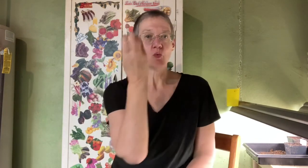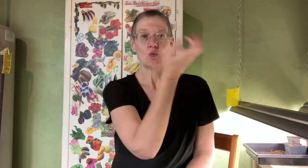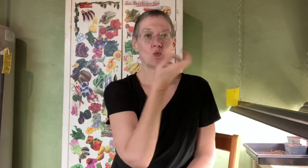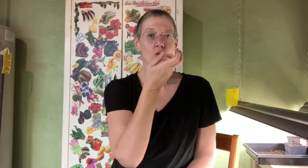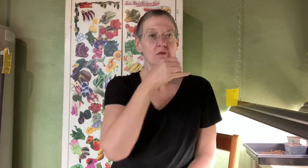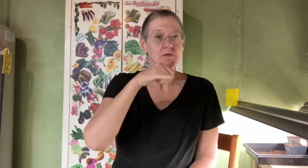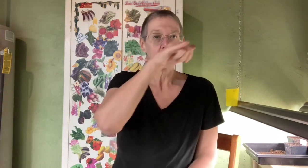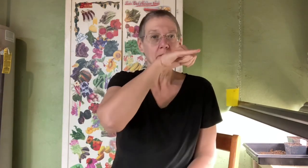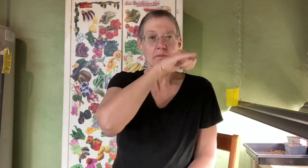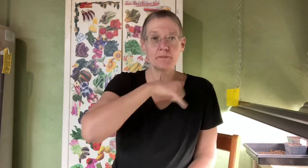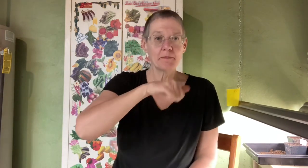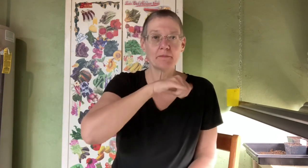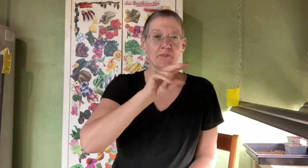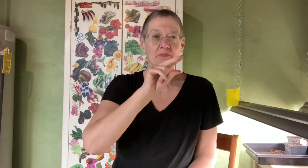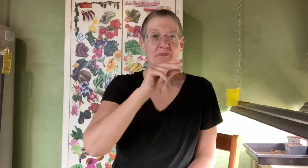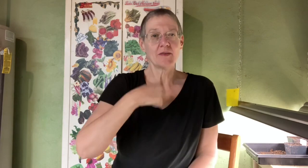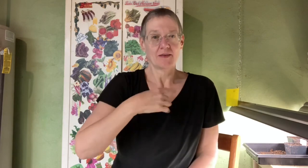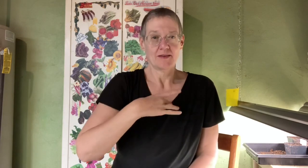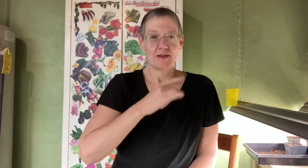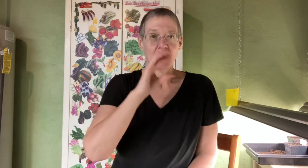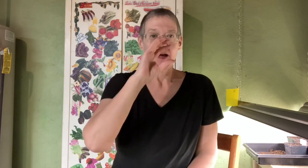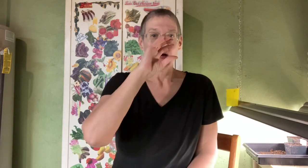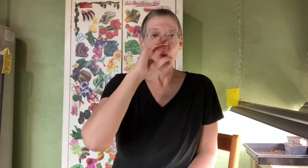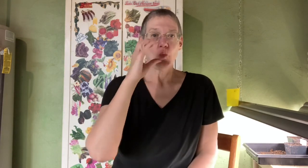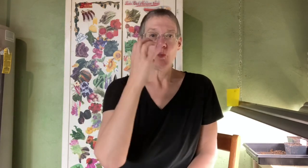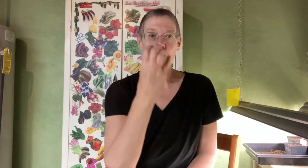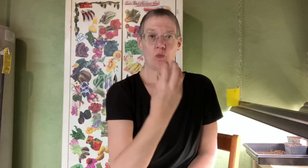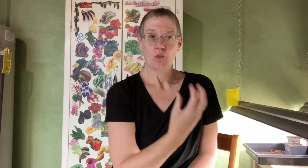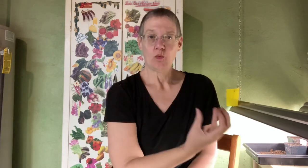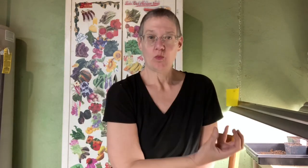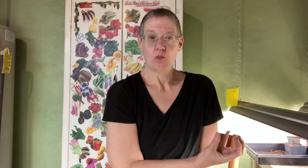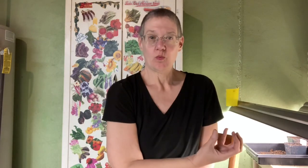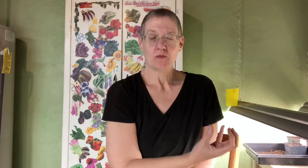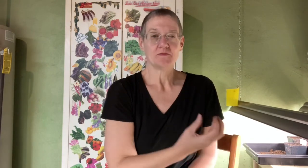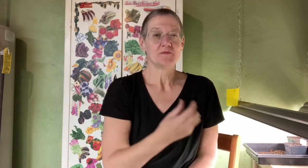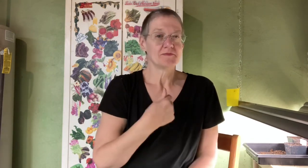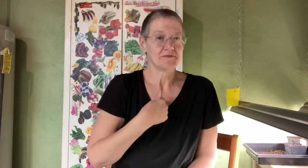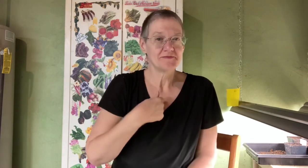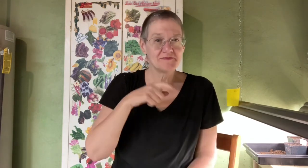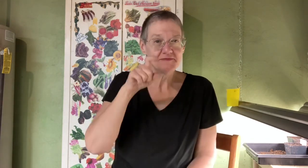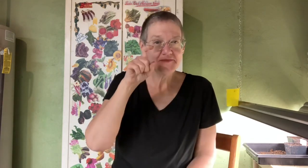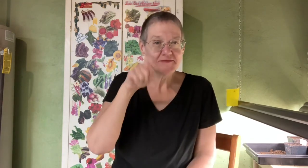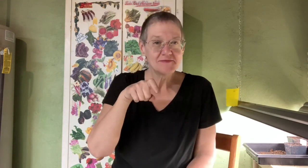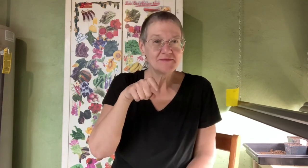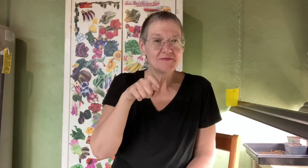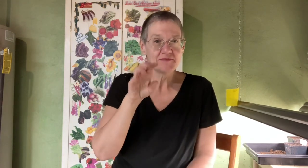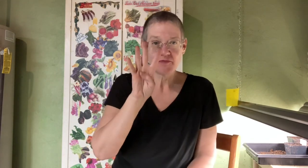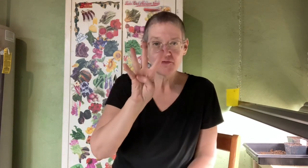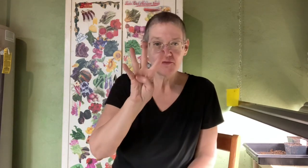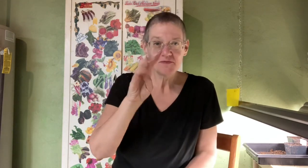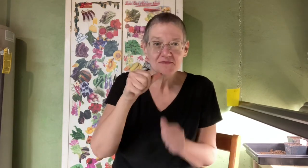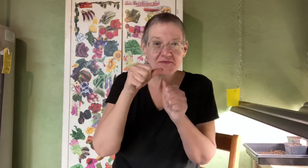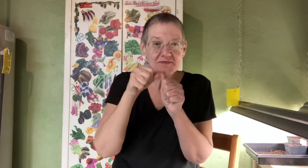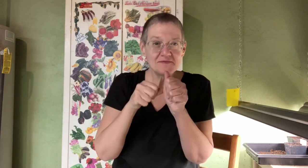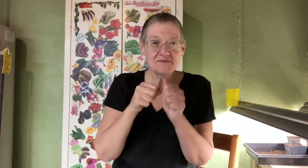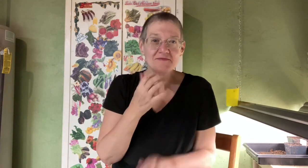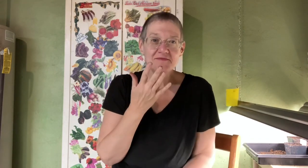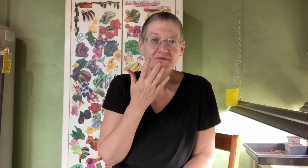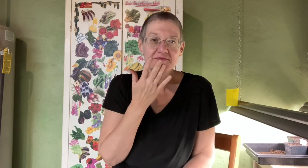put the same type of plant on each tier. I'd rather have it spiraling down. So I'm going to need